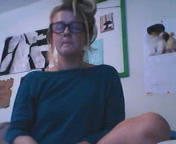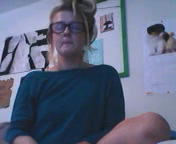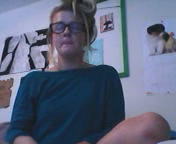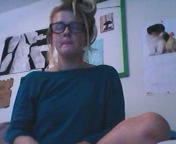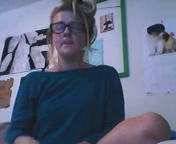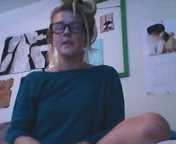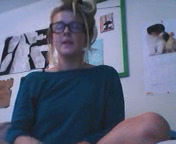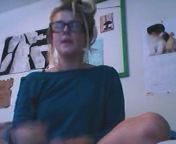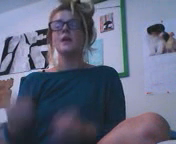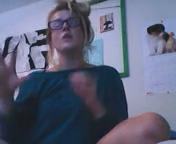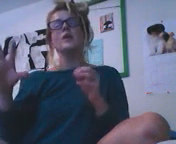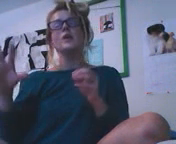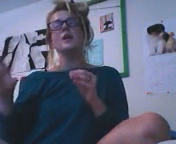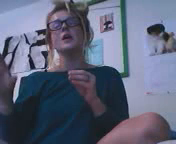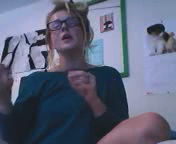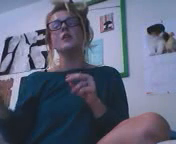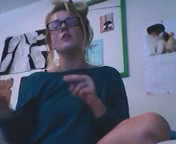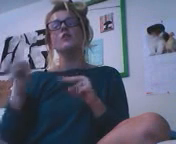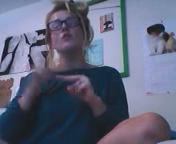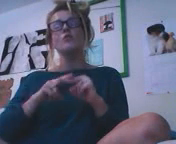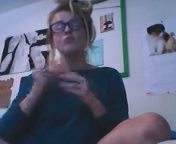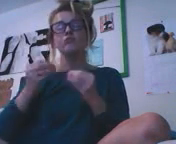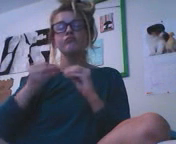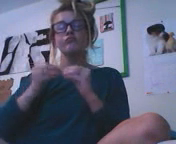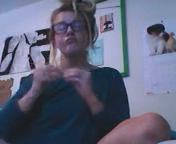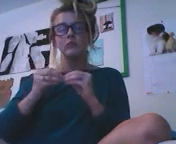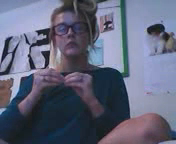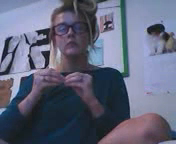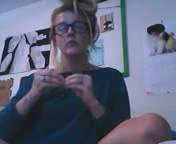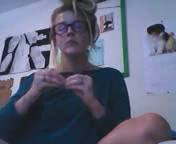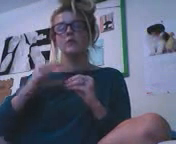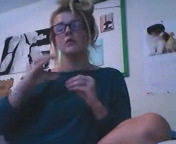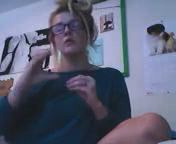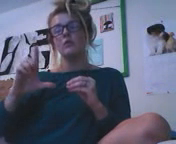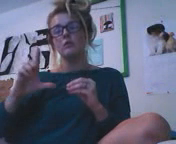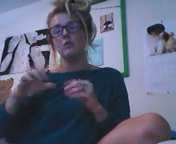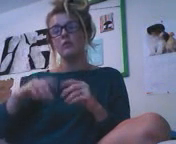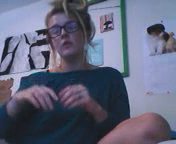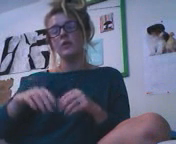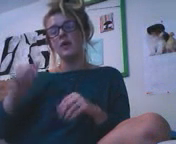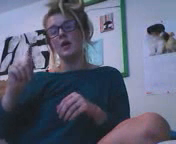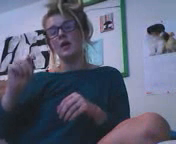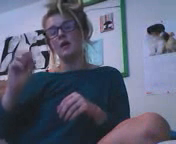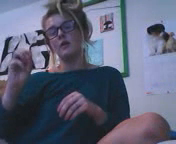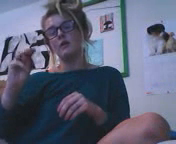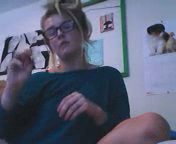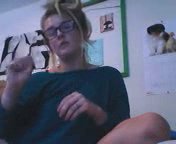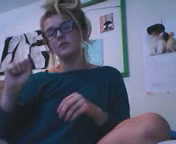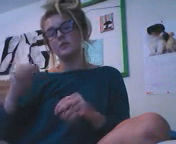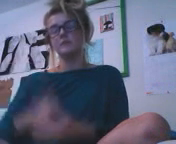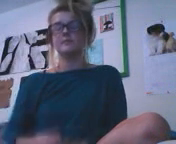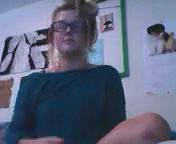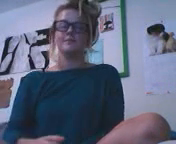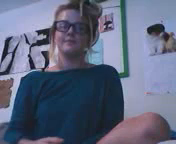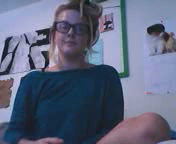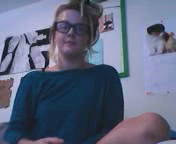as well. So if we look at our new total, we still have 1 carbon atom on our product side, but we now have 4 hydrogen